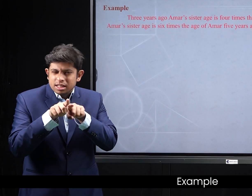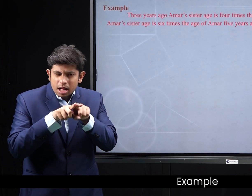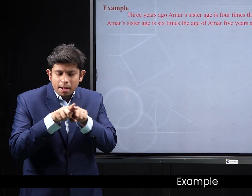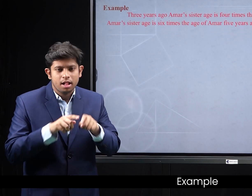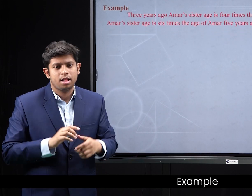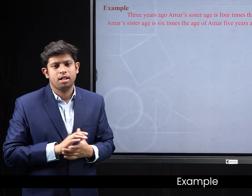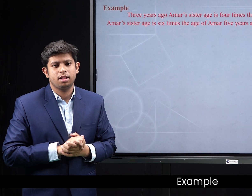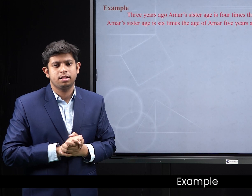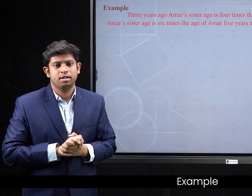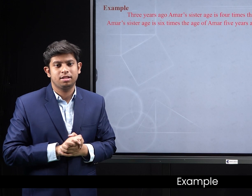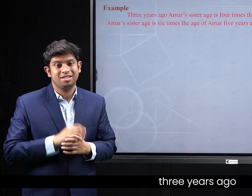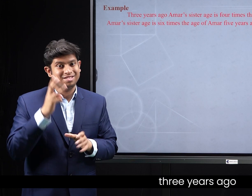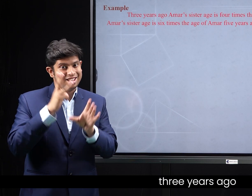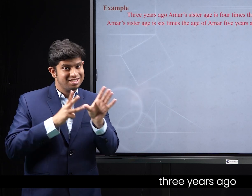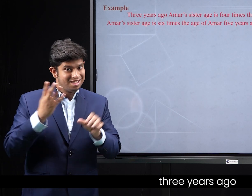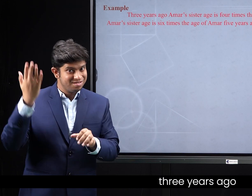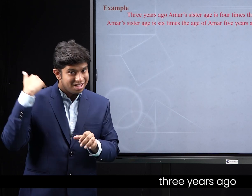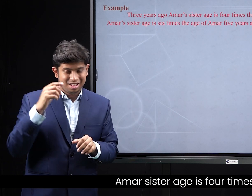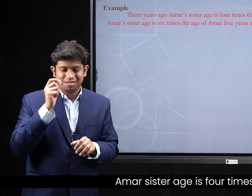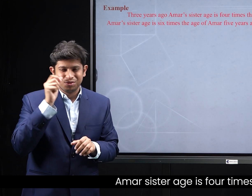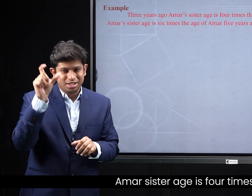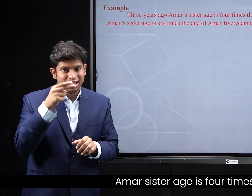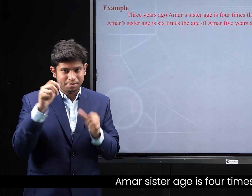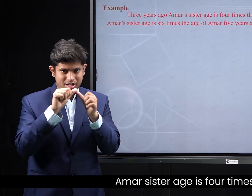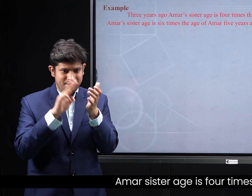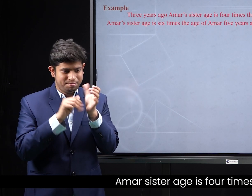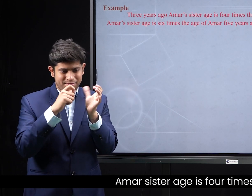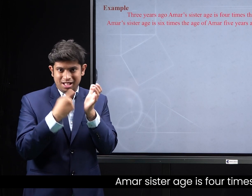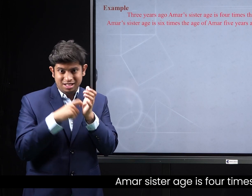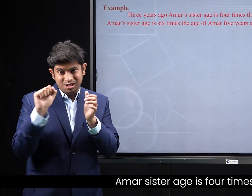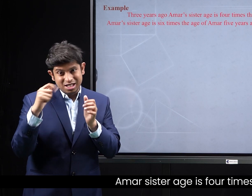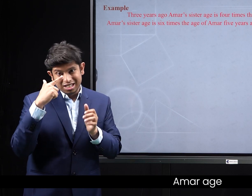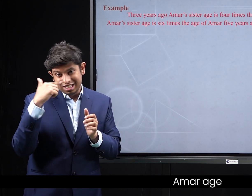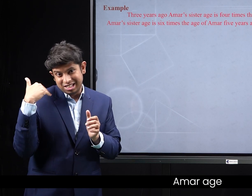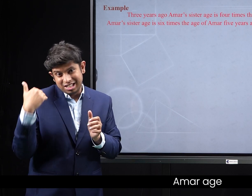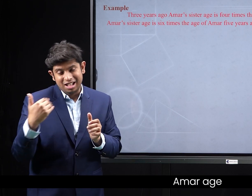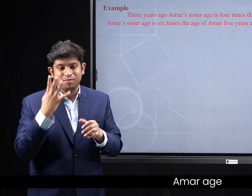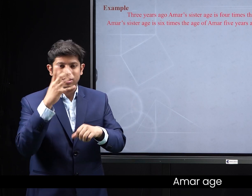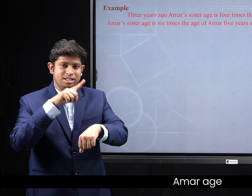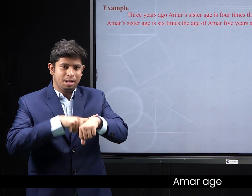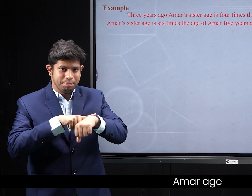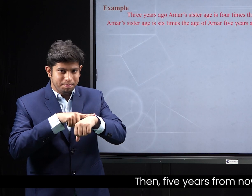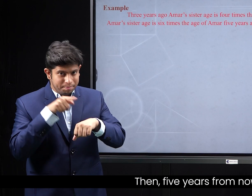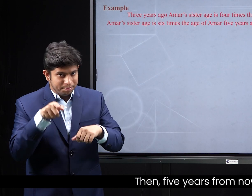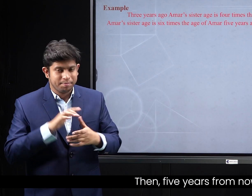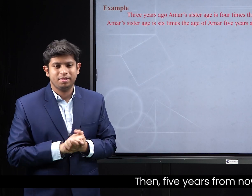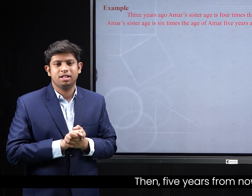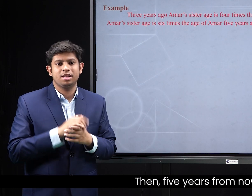Example: 3 years ago, Amar's sister age is 4 times than Amar's age. Then 5 years